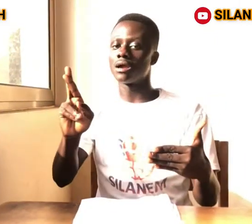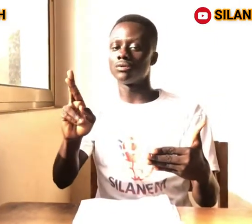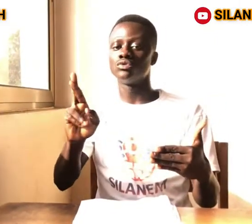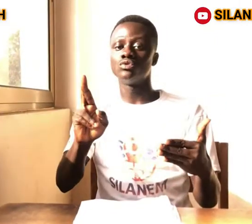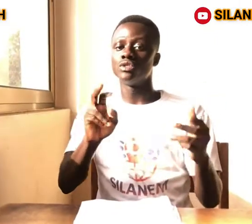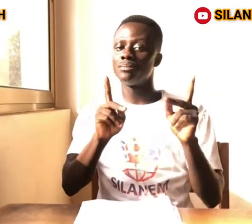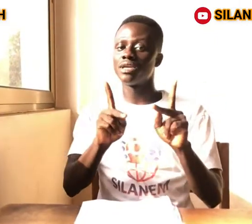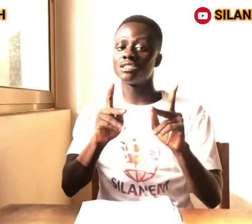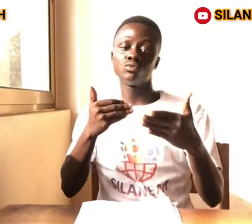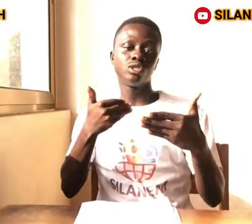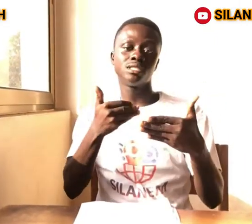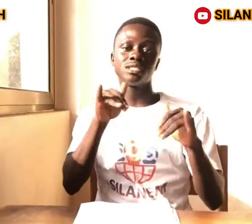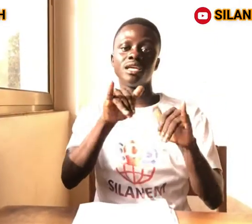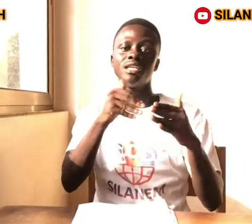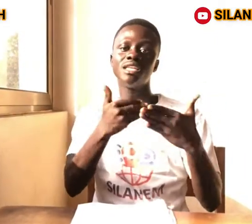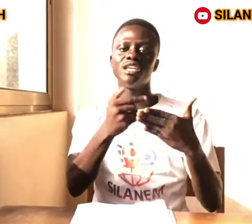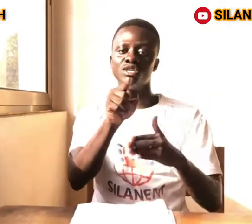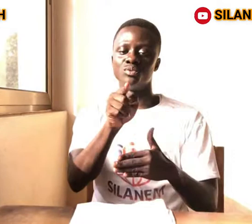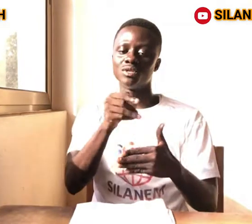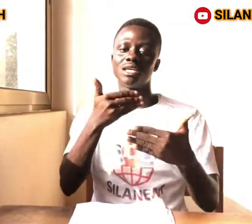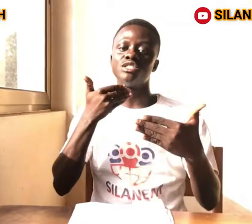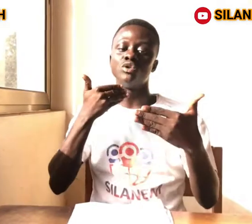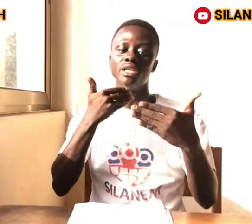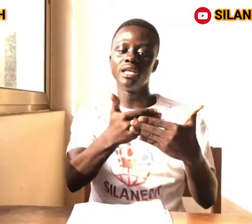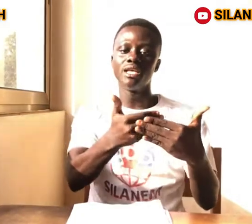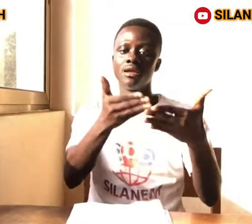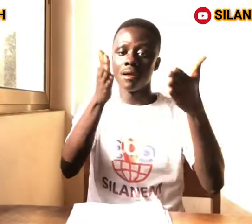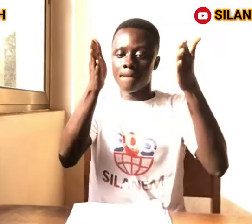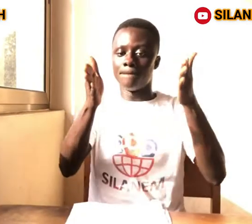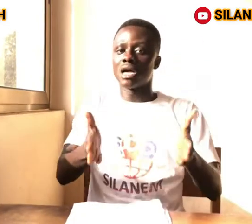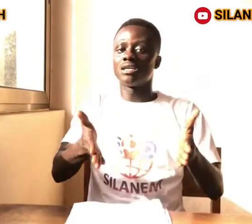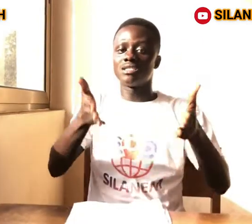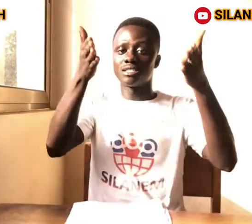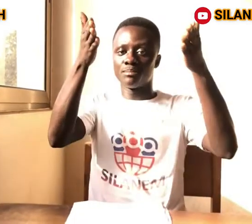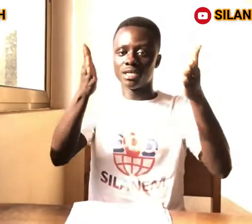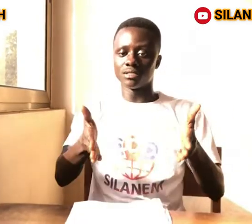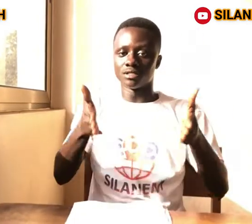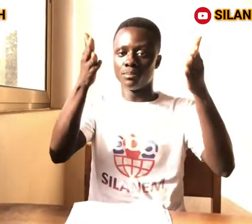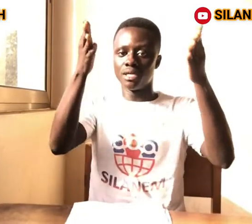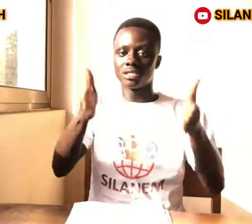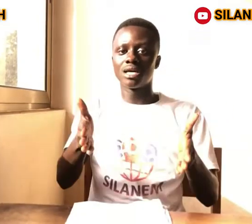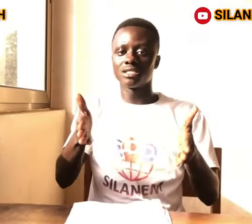N-E-A-R, to the person who is staying near you. That is your neighbor. This is the person, you personalize the